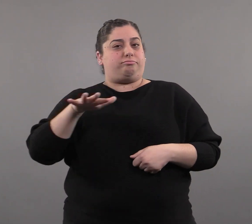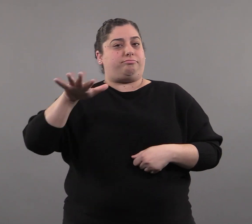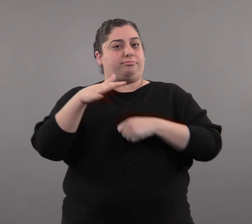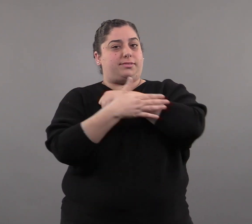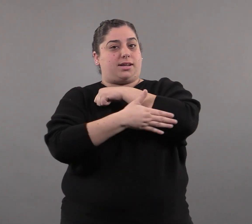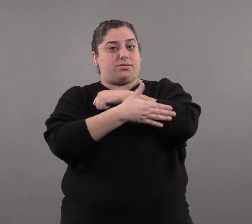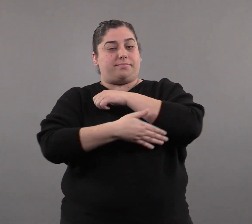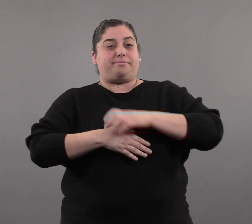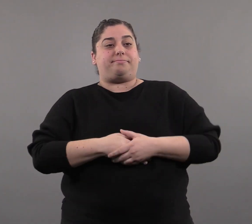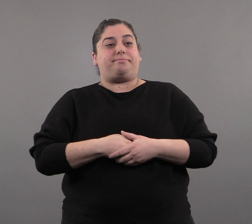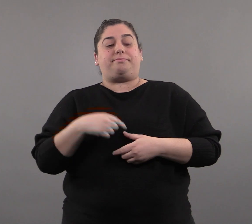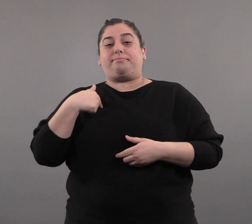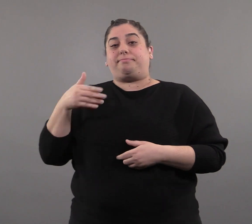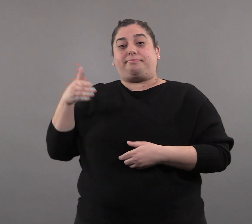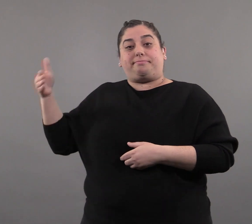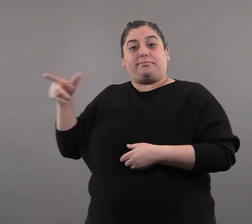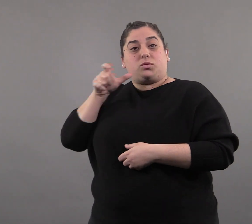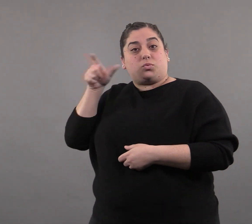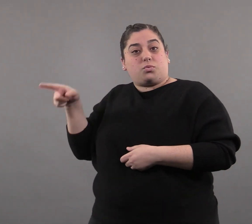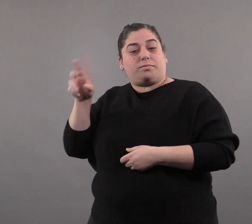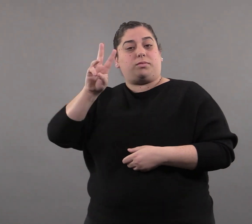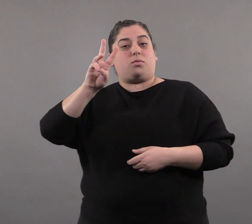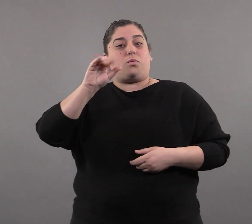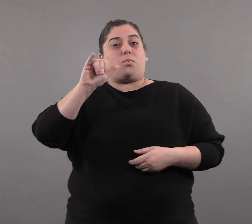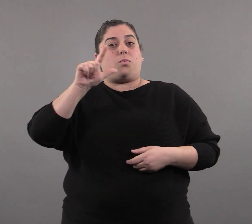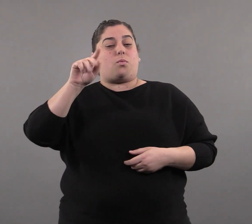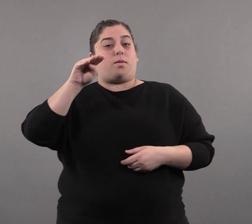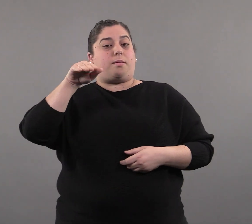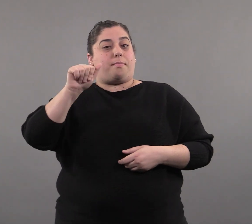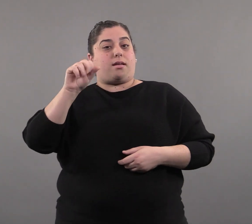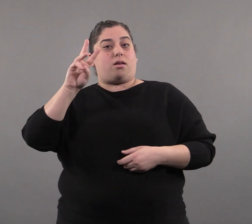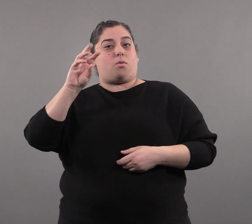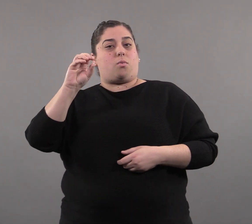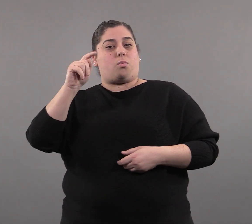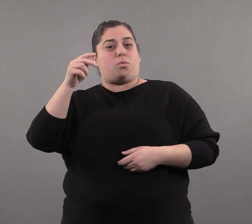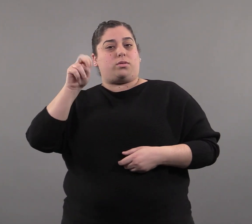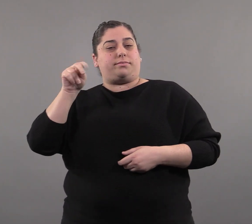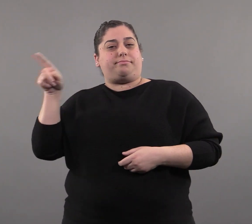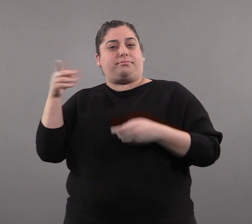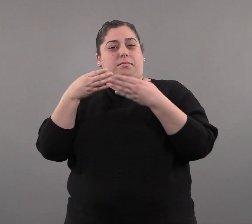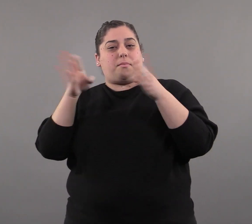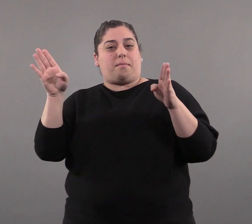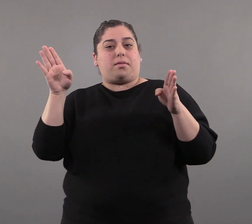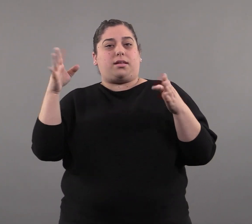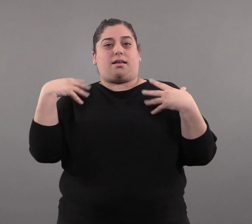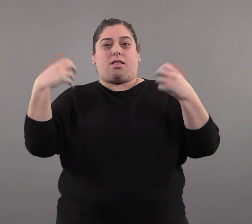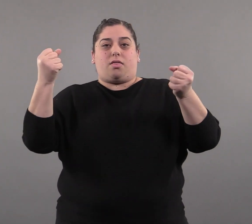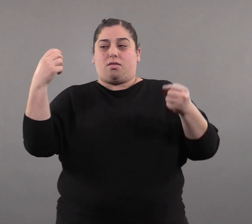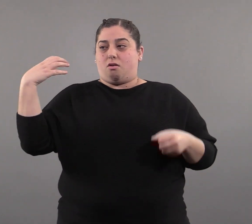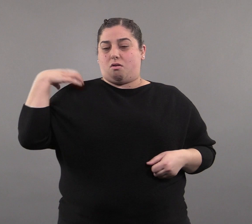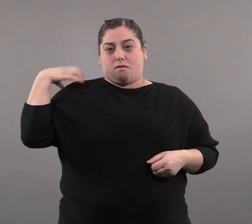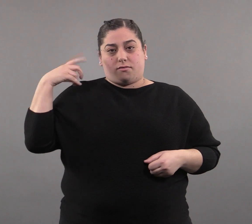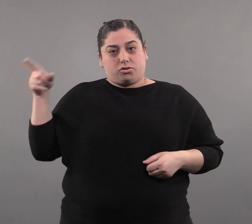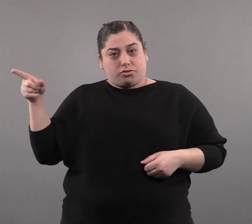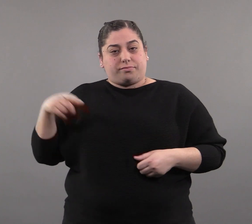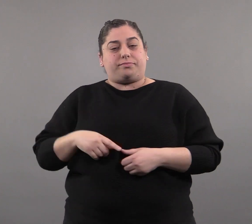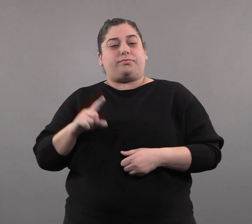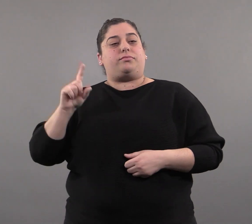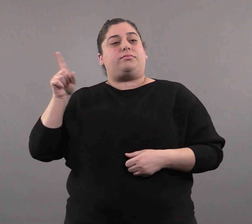Wooten, our Public Health Officer, who will be making some opening comments. I also have joining me Dr.